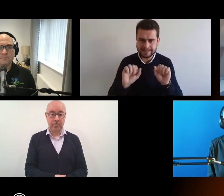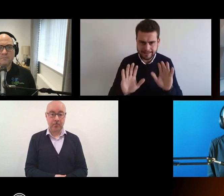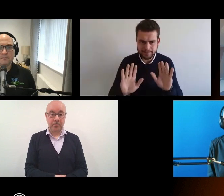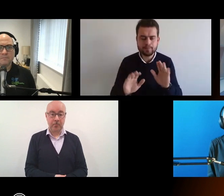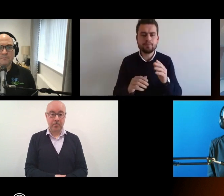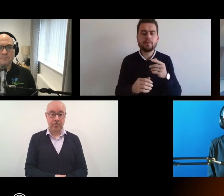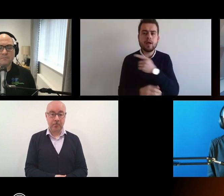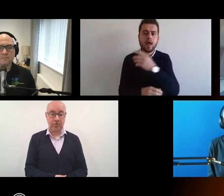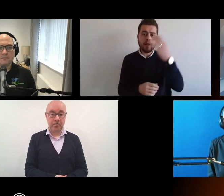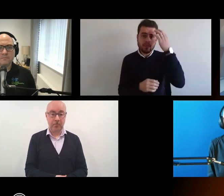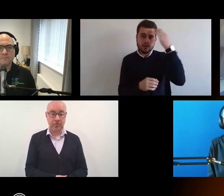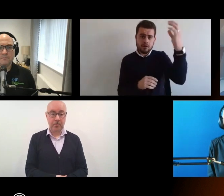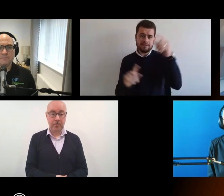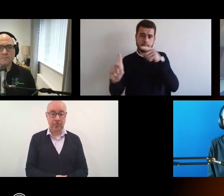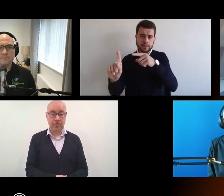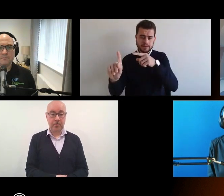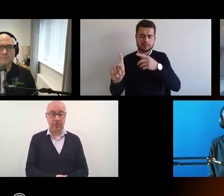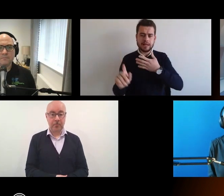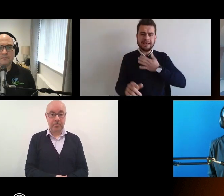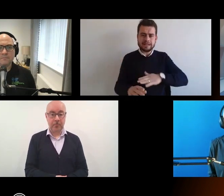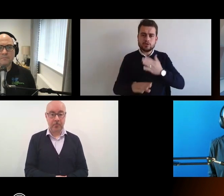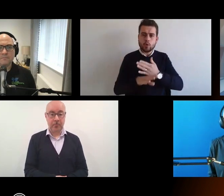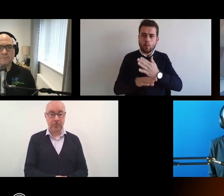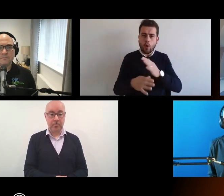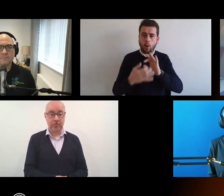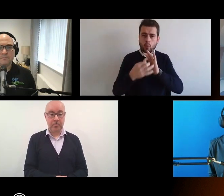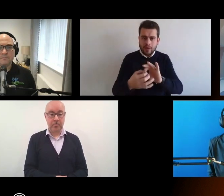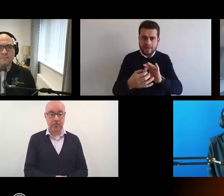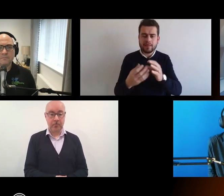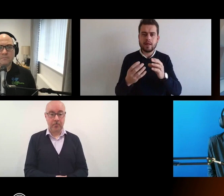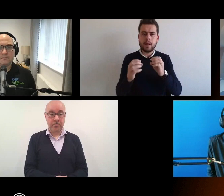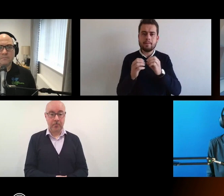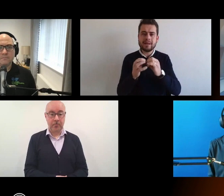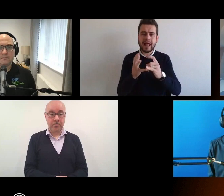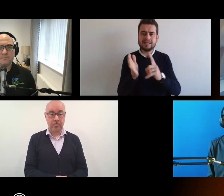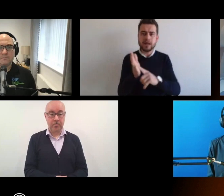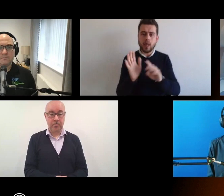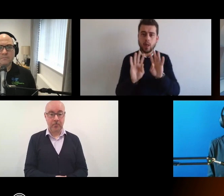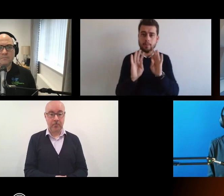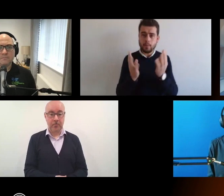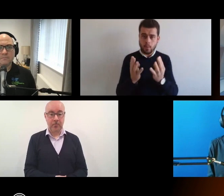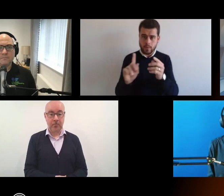But the legislation isn't yet carrying any enforcement.